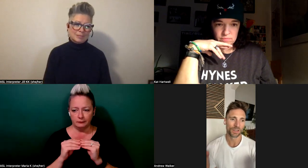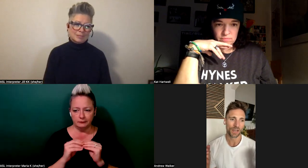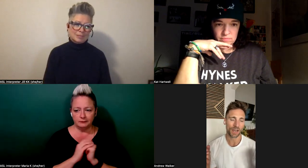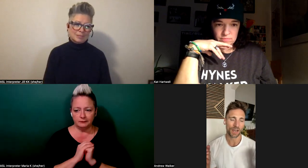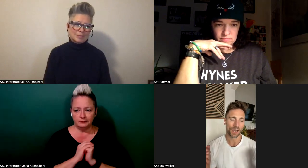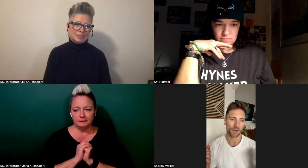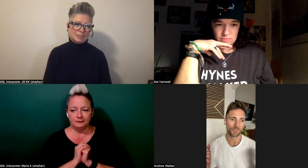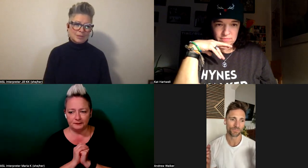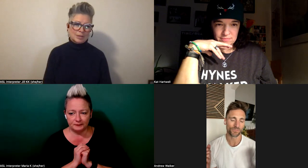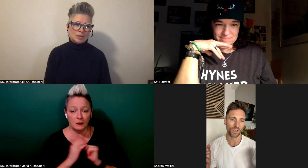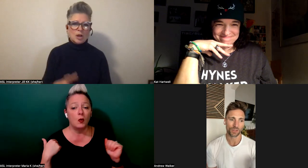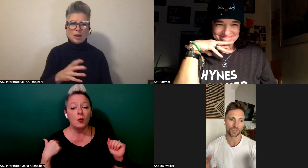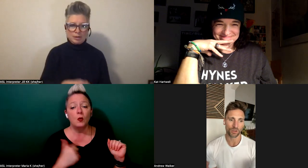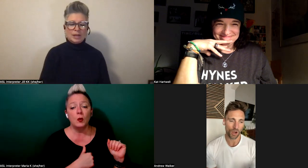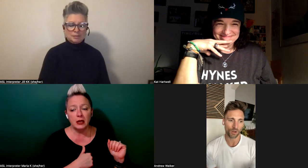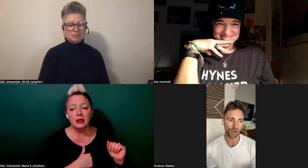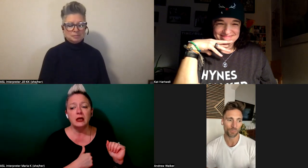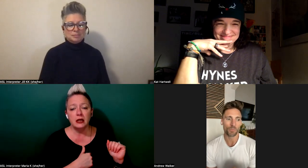our